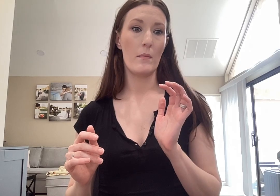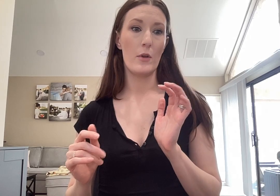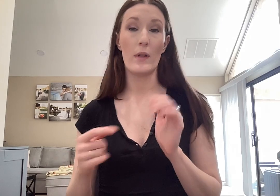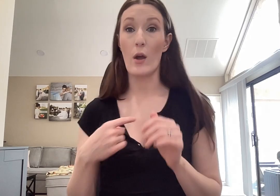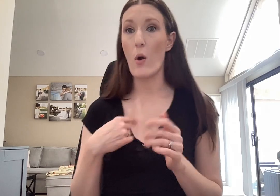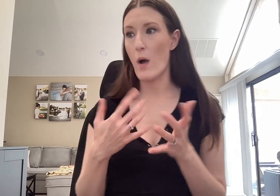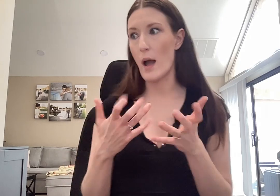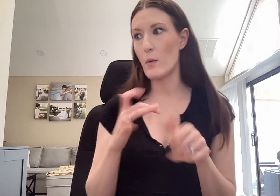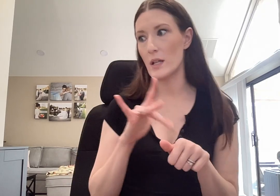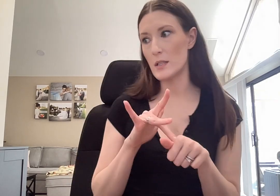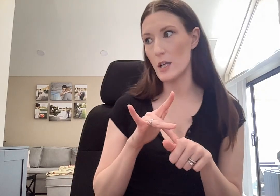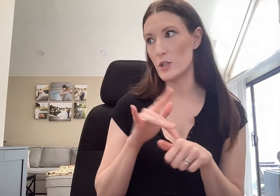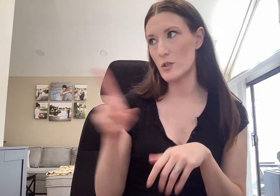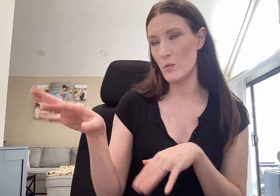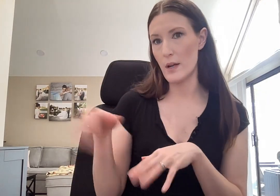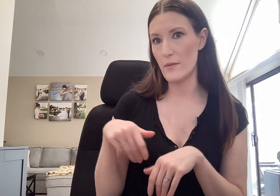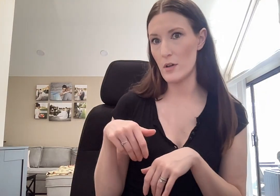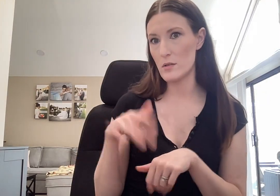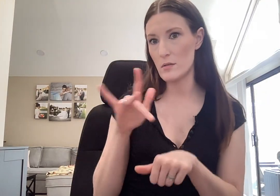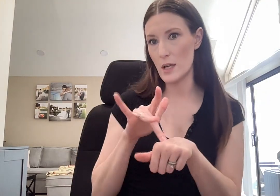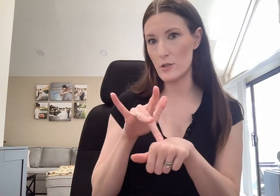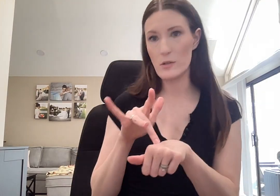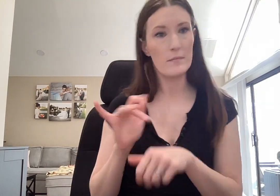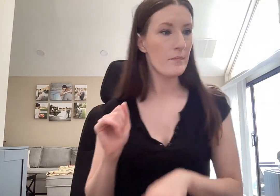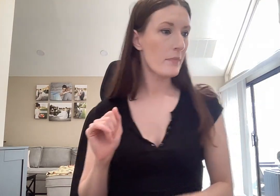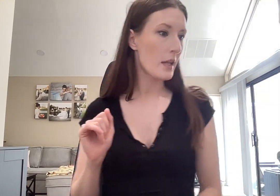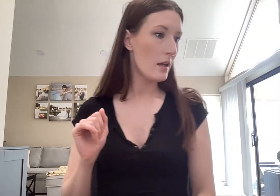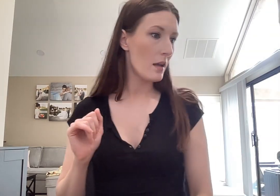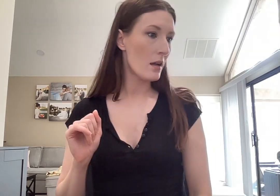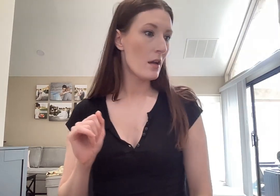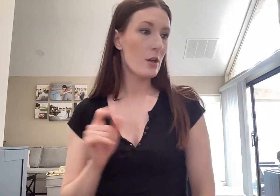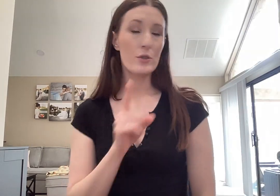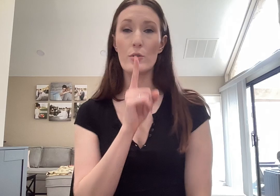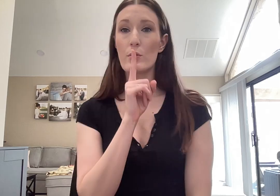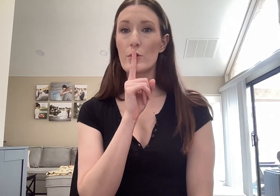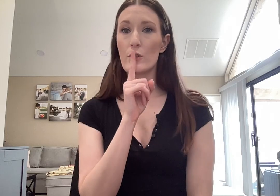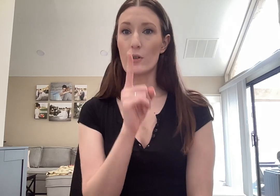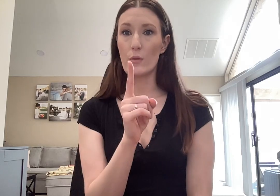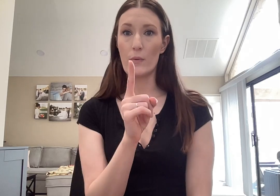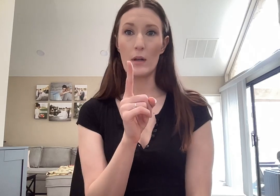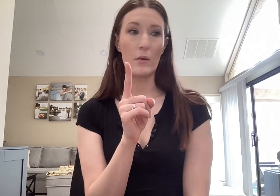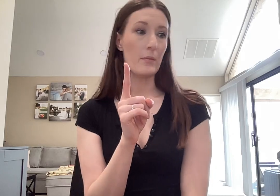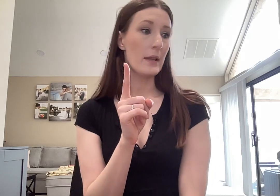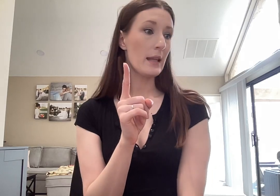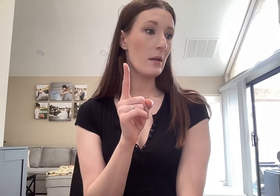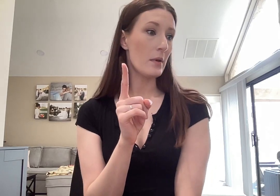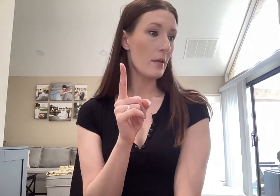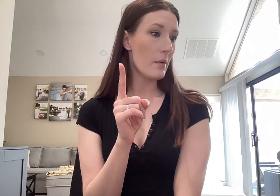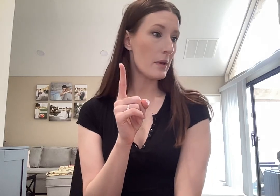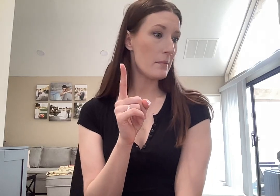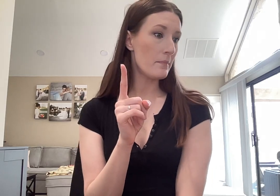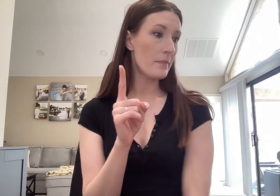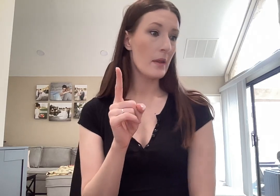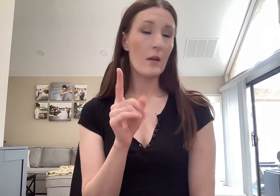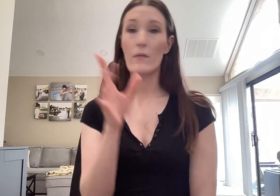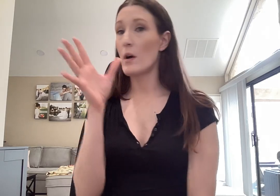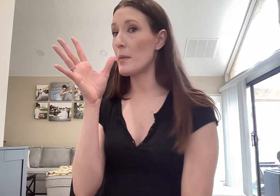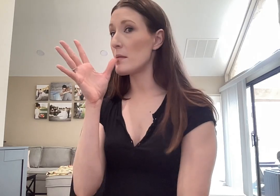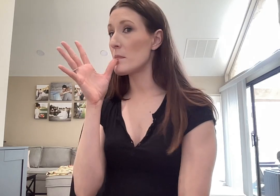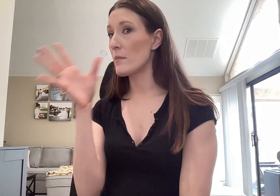you're like, oh, I want to touch whatever, touch. Okay. True, sure, real, really, we know that one. Vomit from